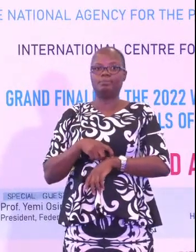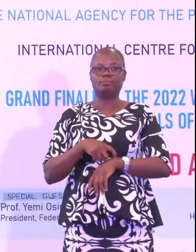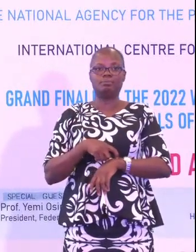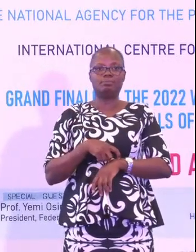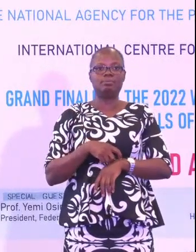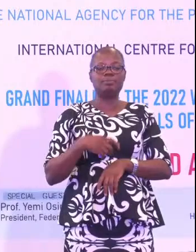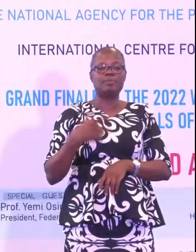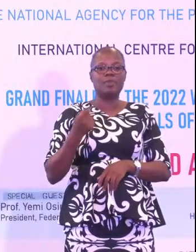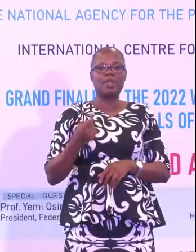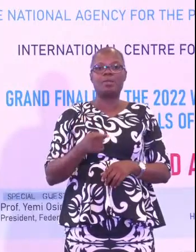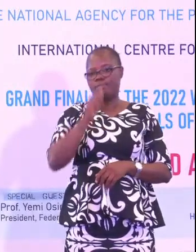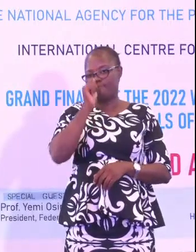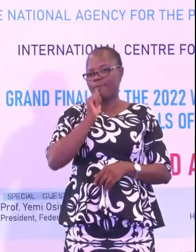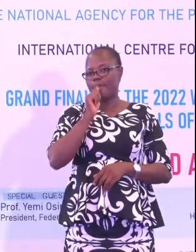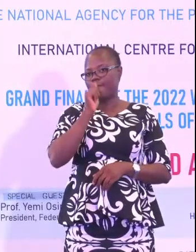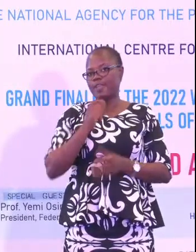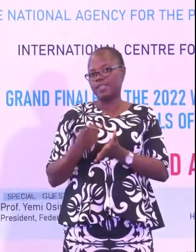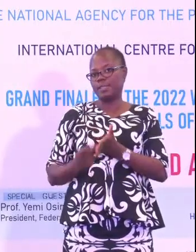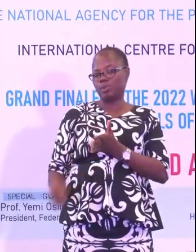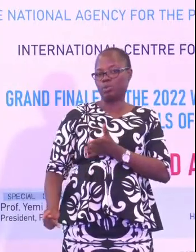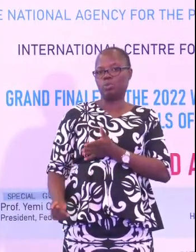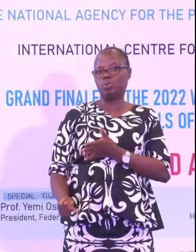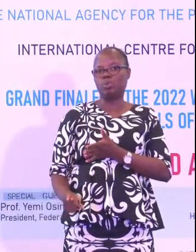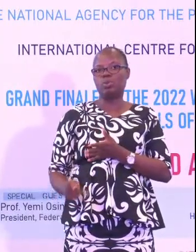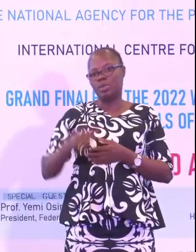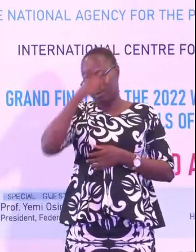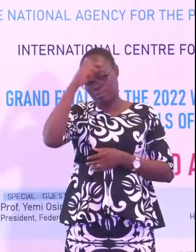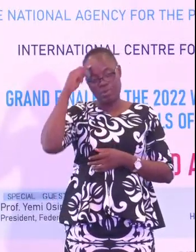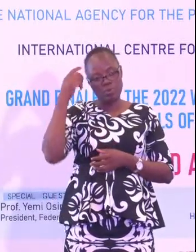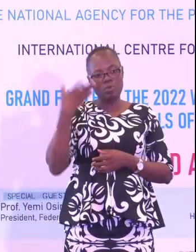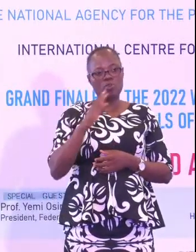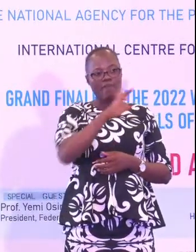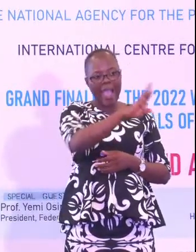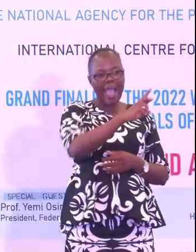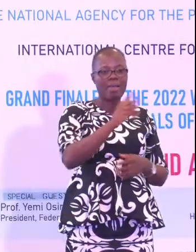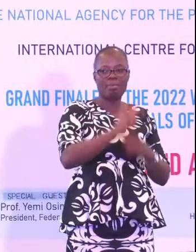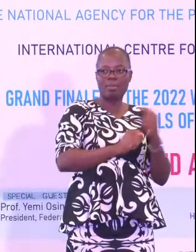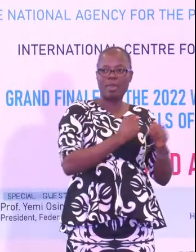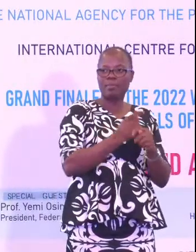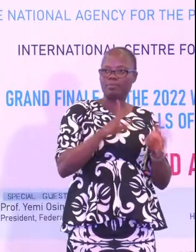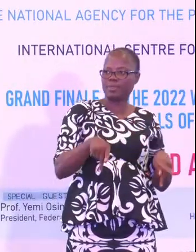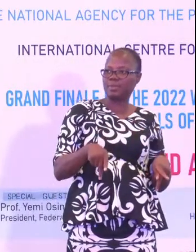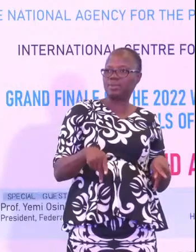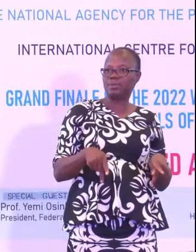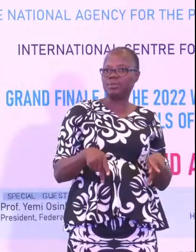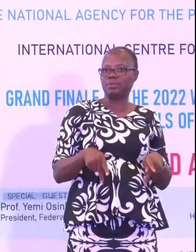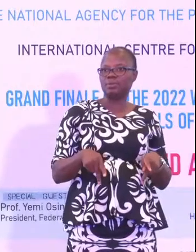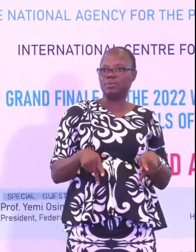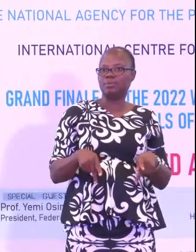the private sector, because of her type of person,